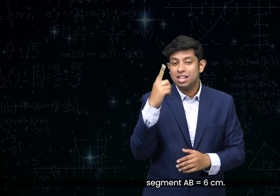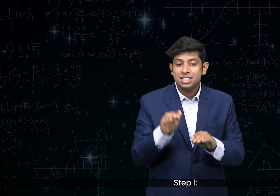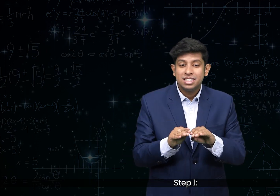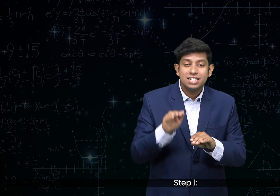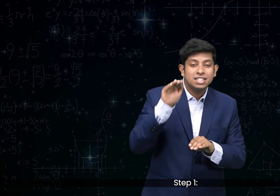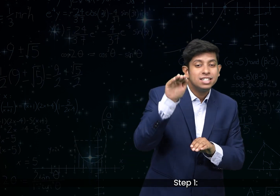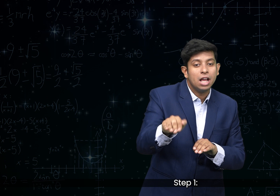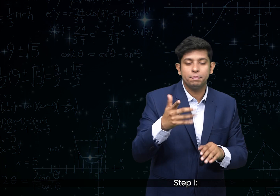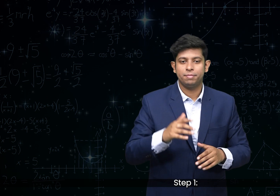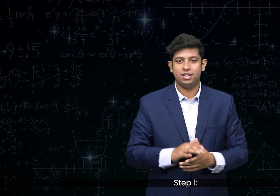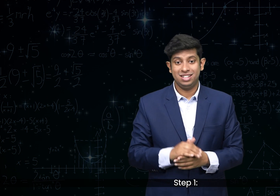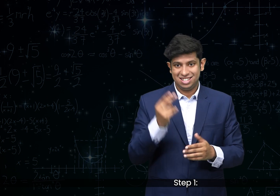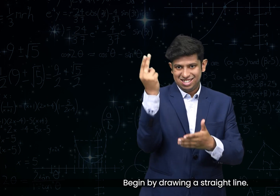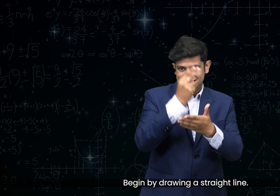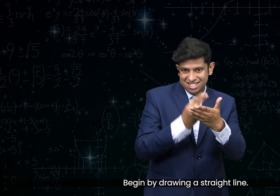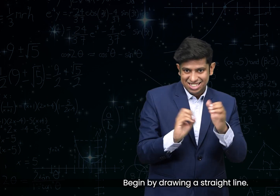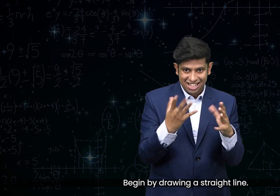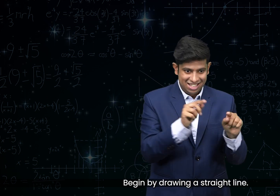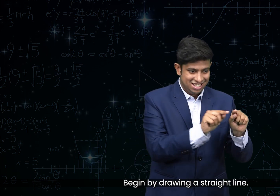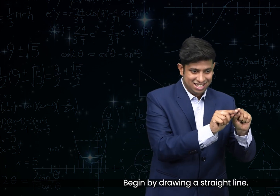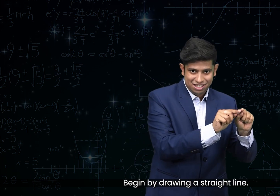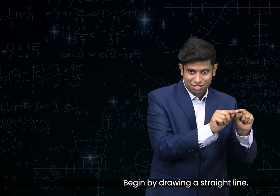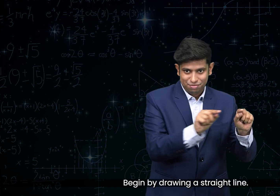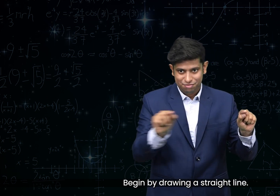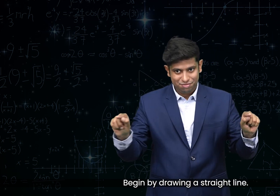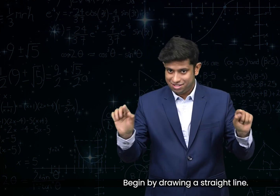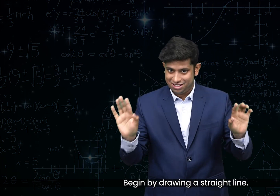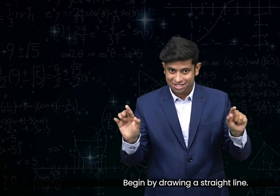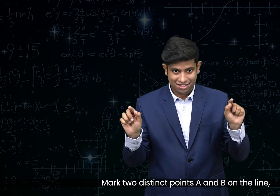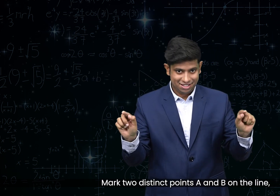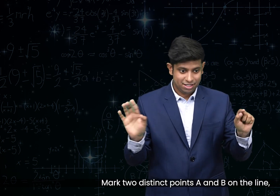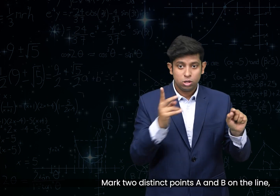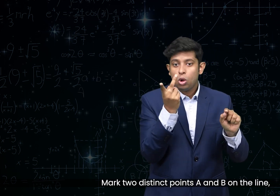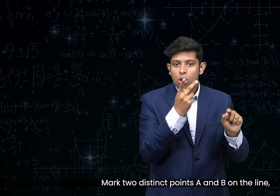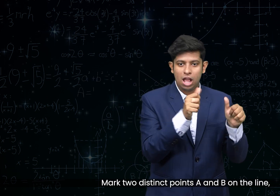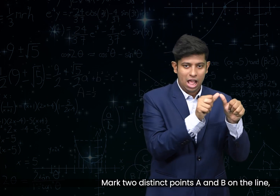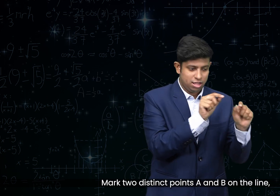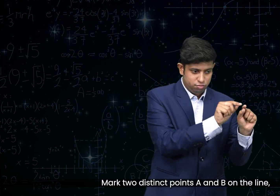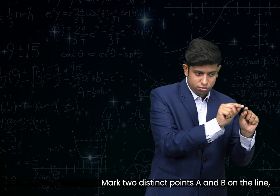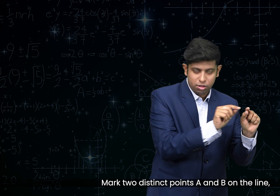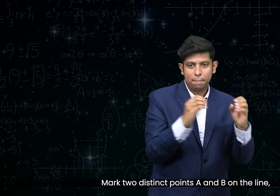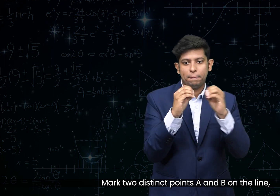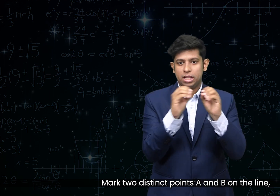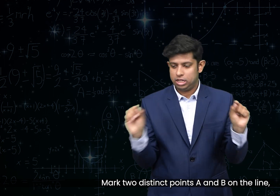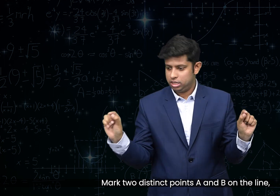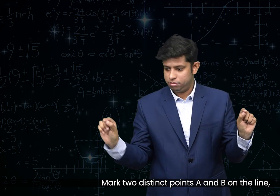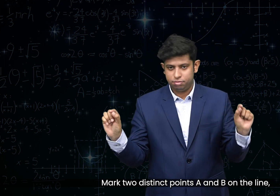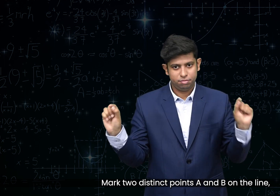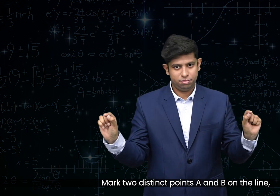Step 1. Begin by drawing a straight line. Mark two distinct points A and B on the